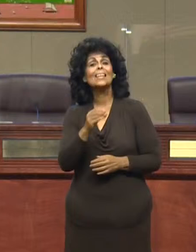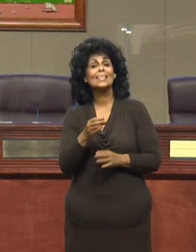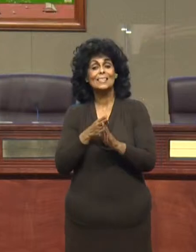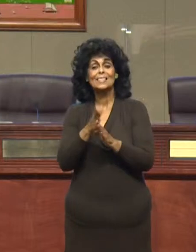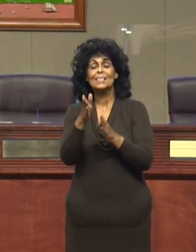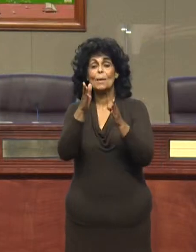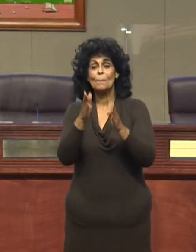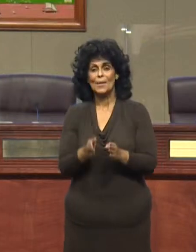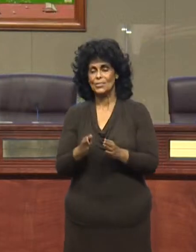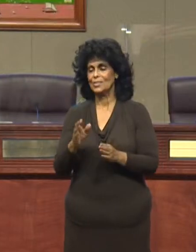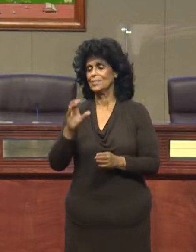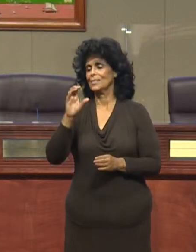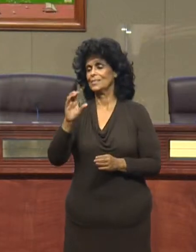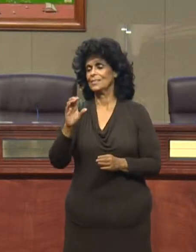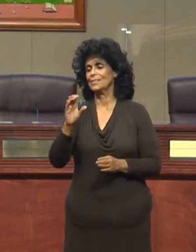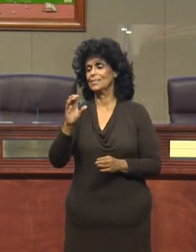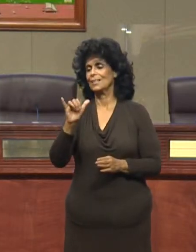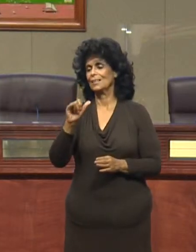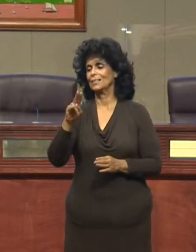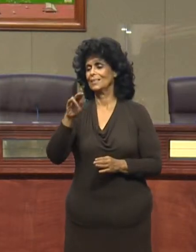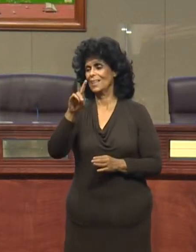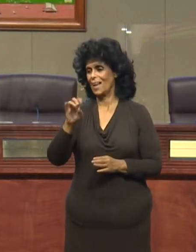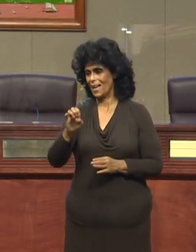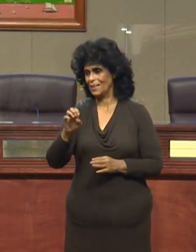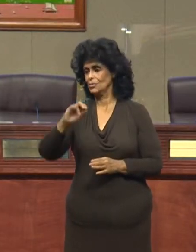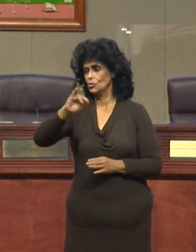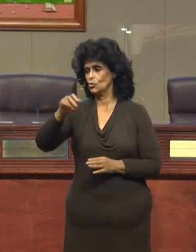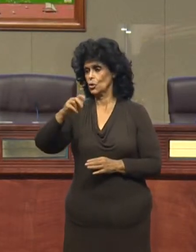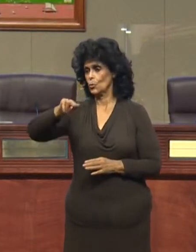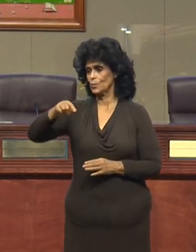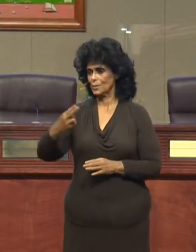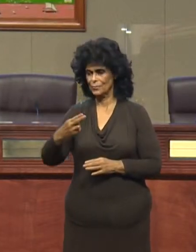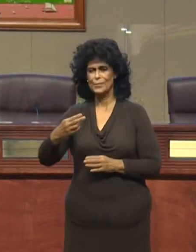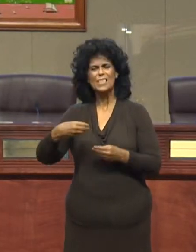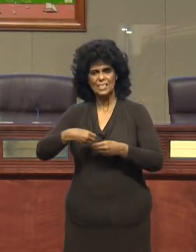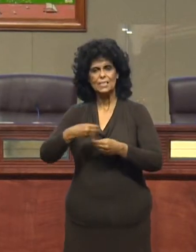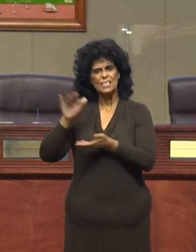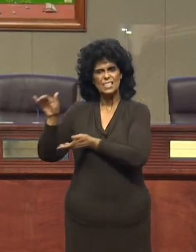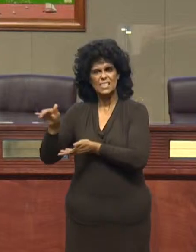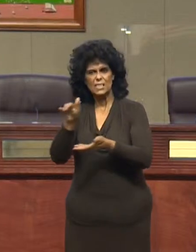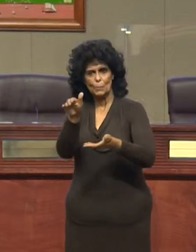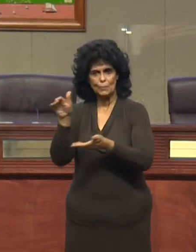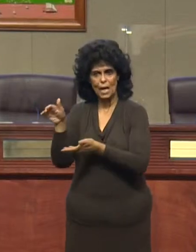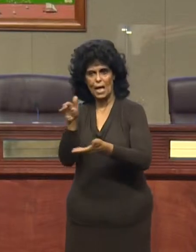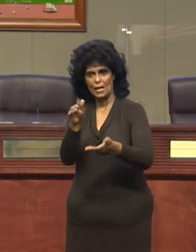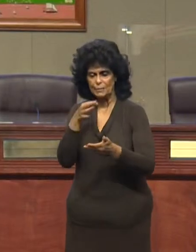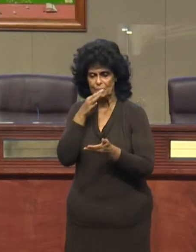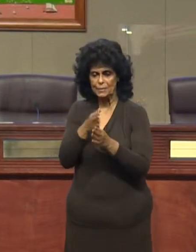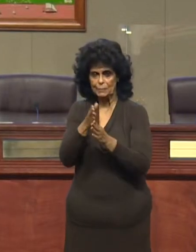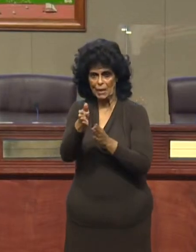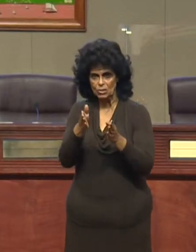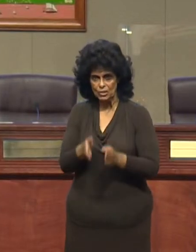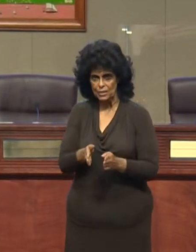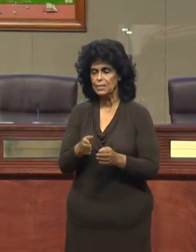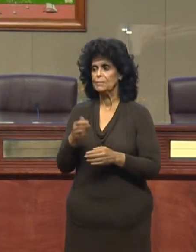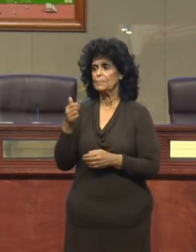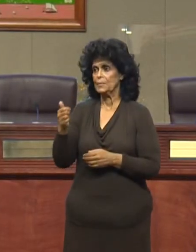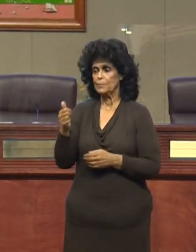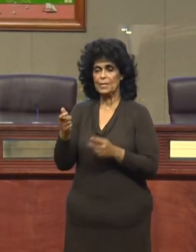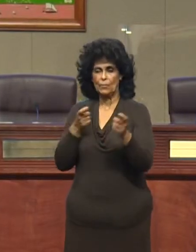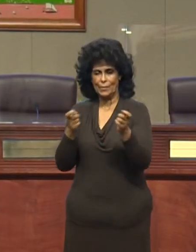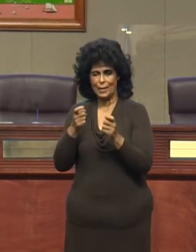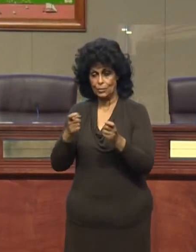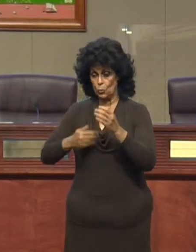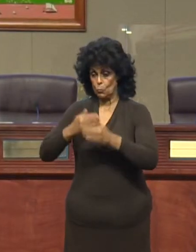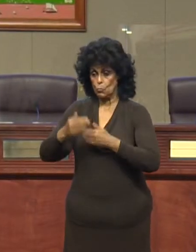Specialist Clive Joseph, the supply unit leader for the Florida National Guard. Specialist Joseph handled the processing